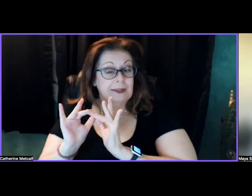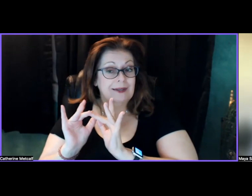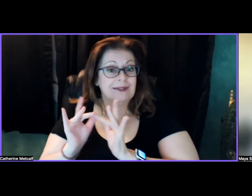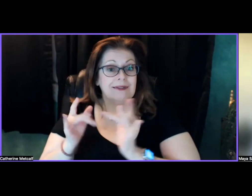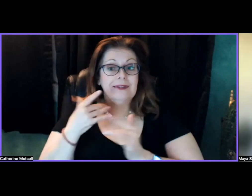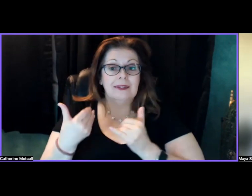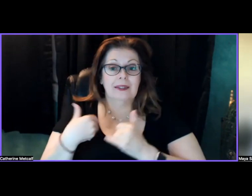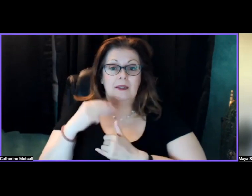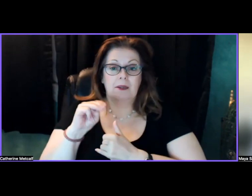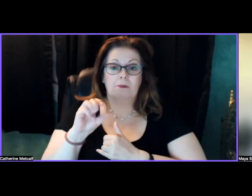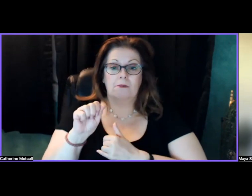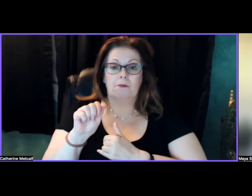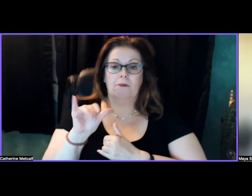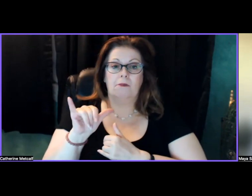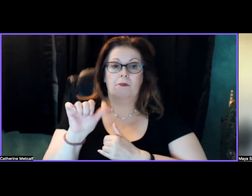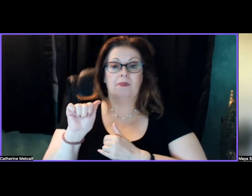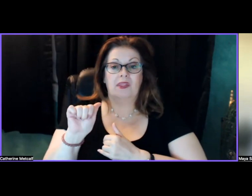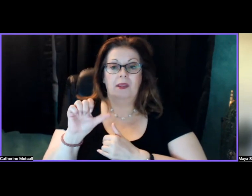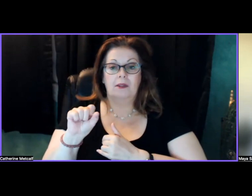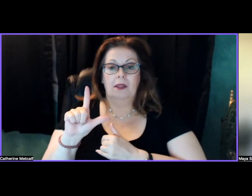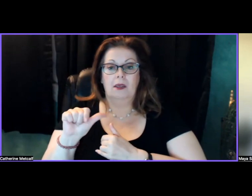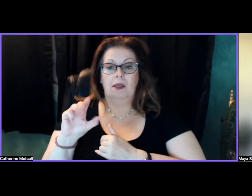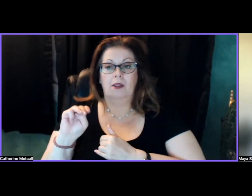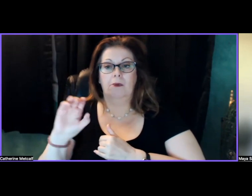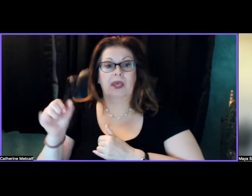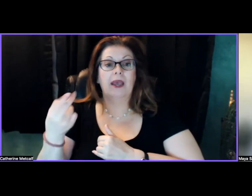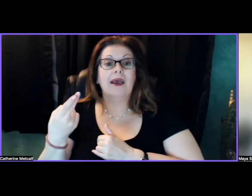have Maya read for us. Maya Salameh.